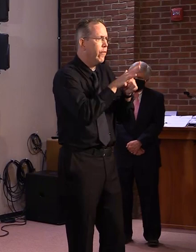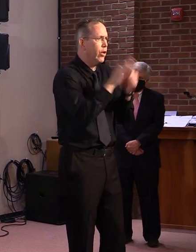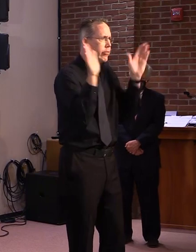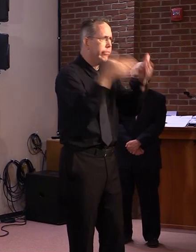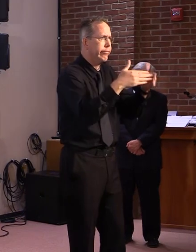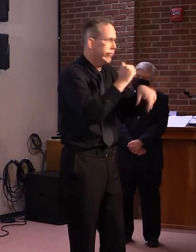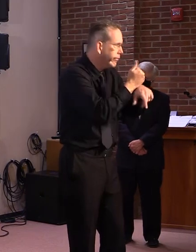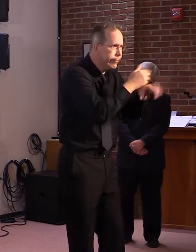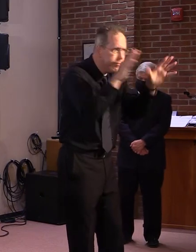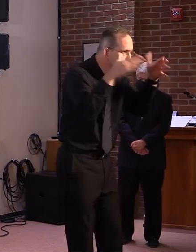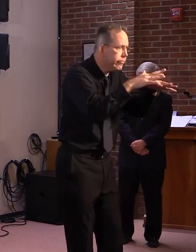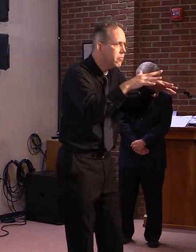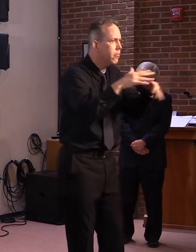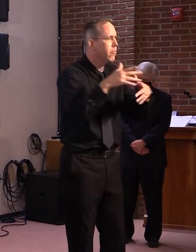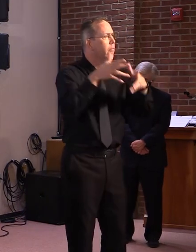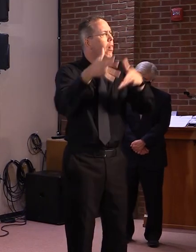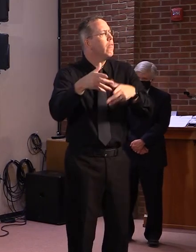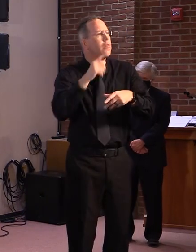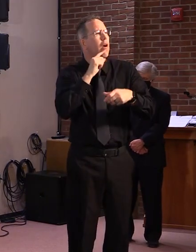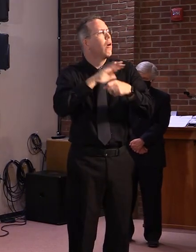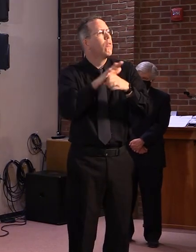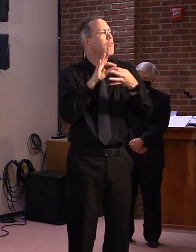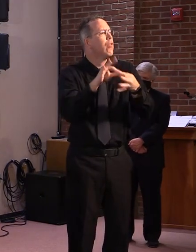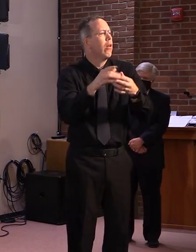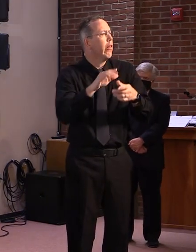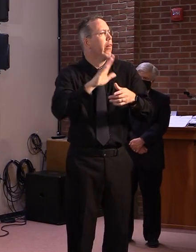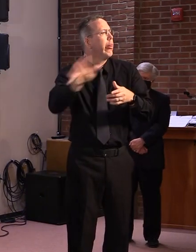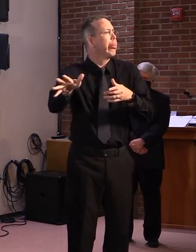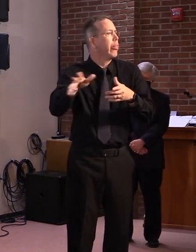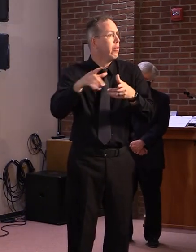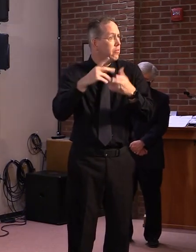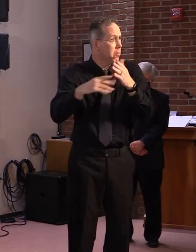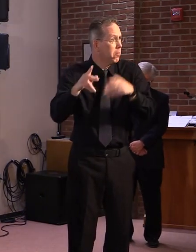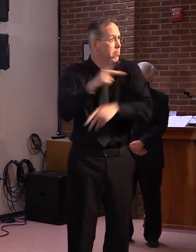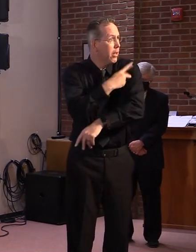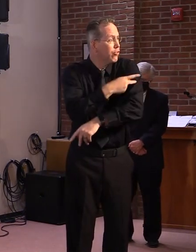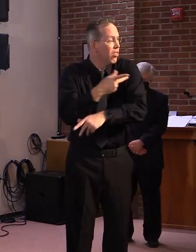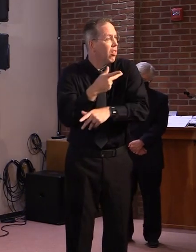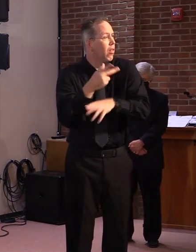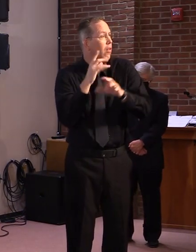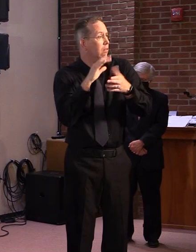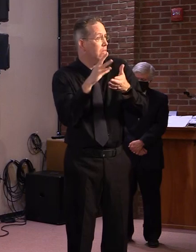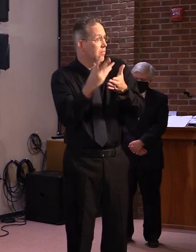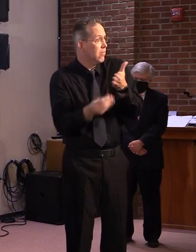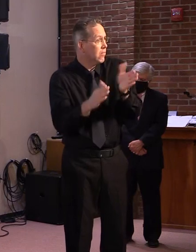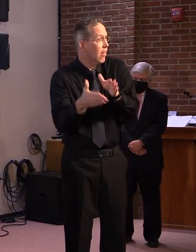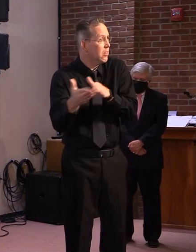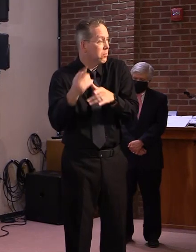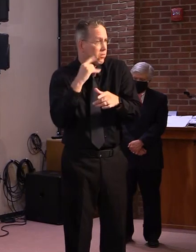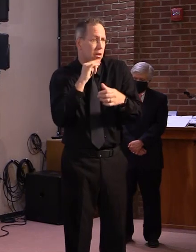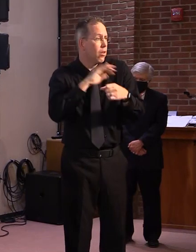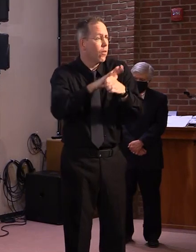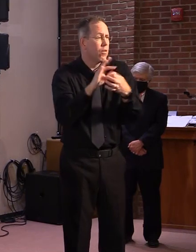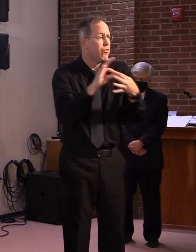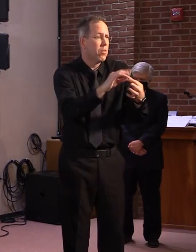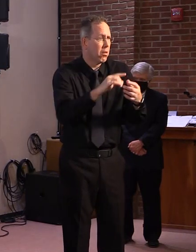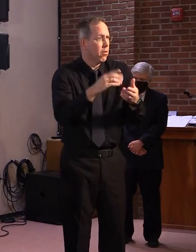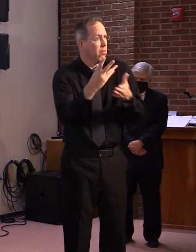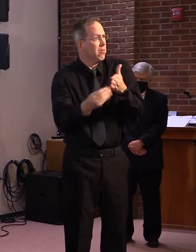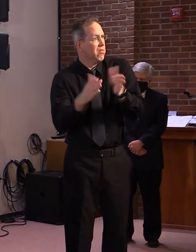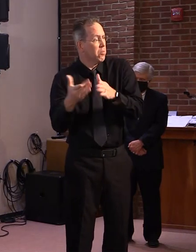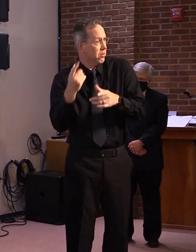weren't coming in because they're afraid of COVID-19 and not getting checked out when they should. But I don't